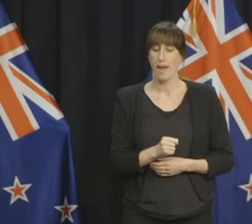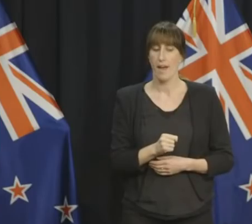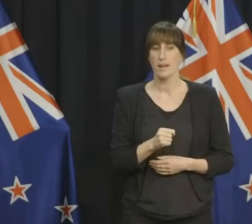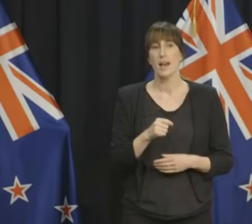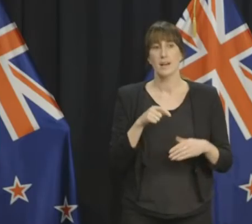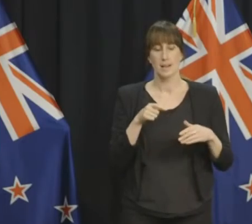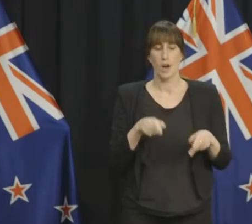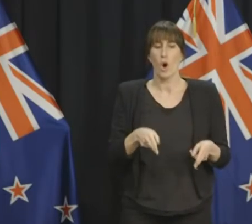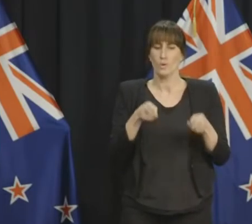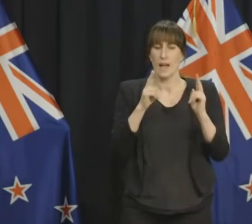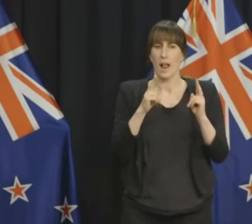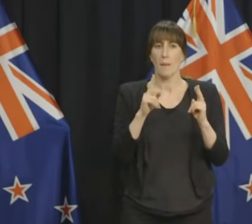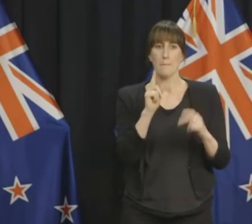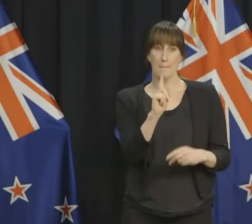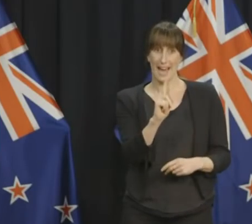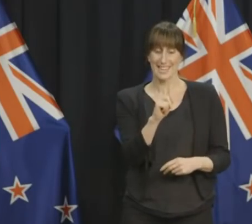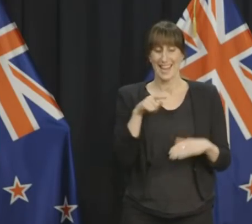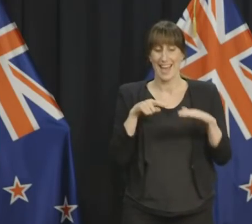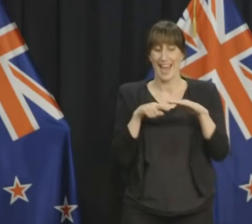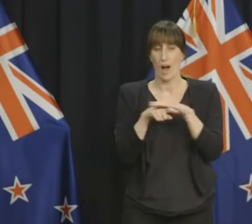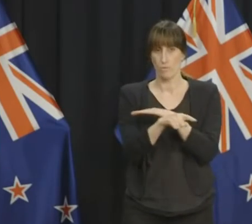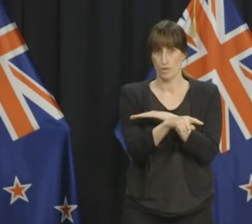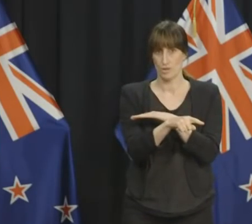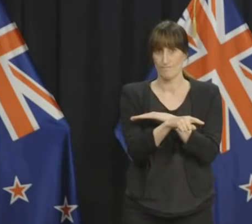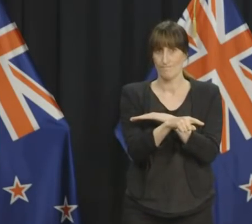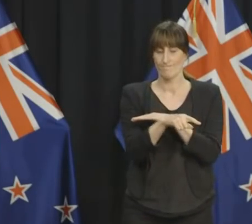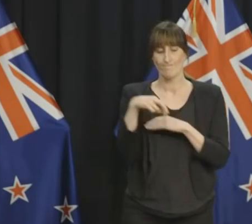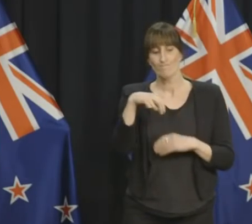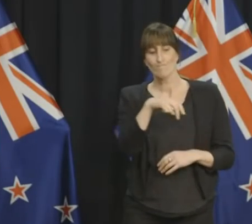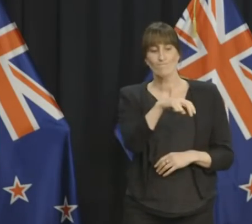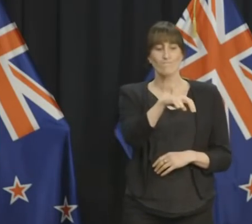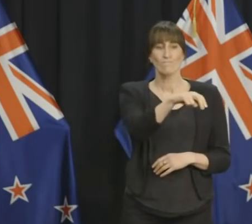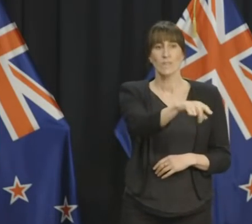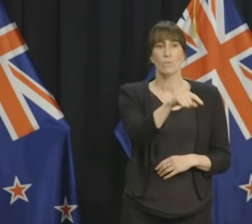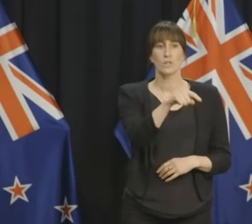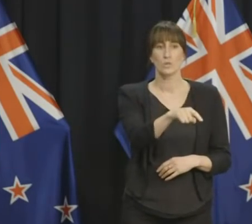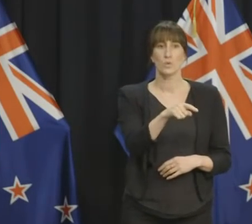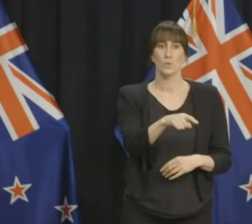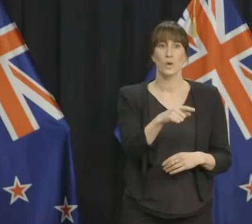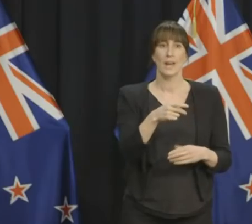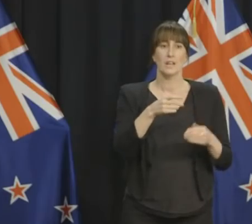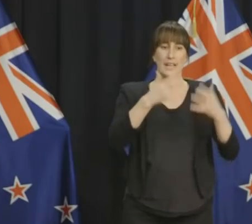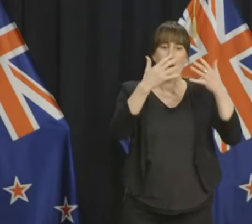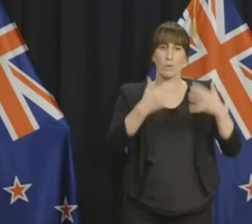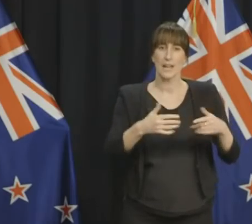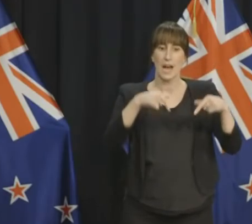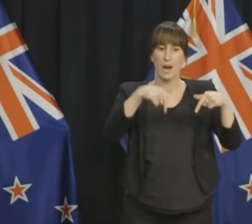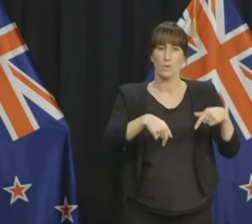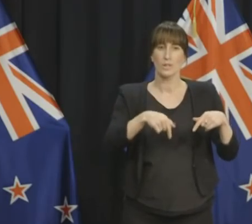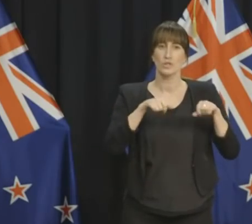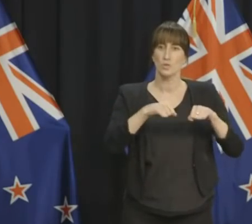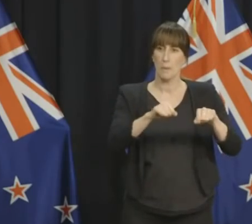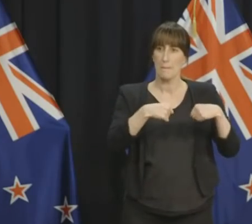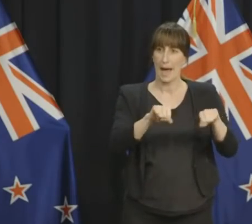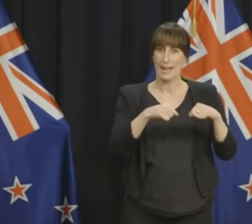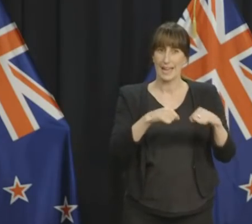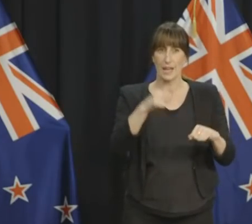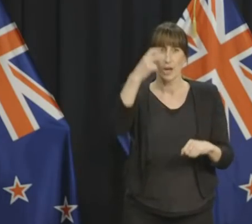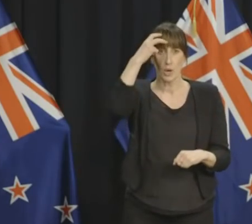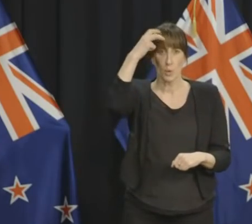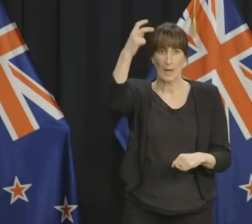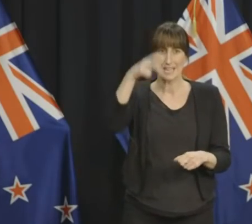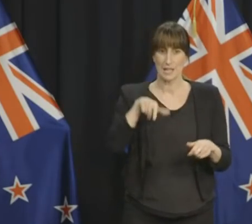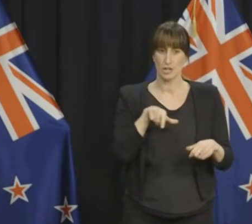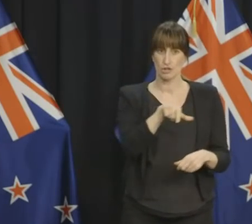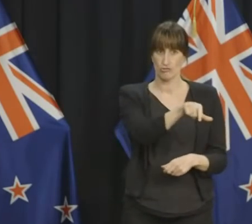the Stamford Plaza, and went to a Countdown supermarket on Auckland's Victoria Street West. The Auckland Public Health